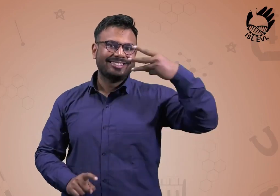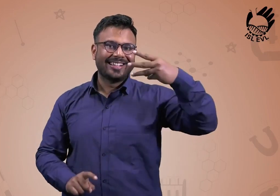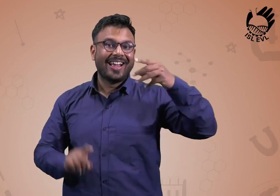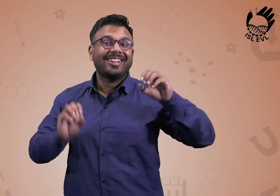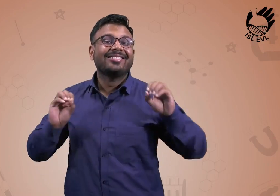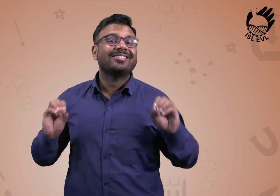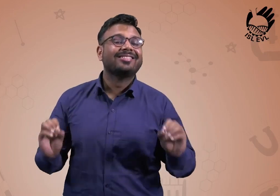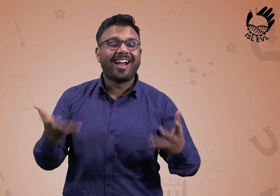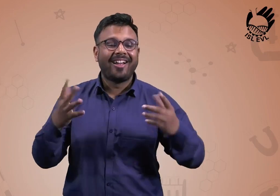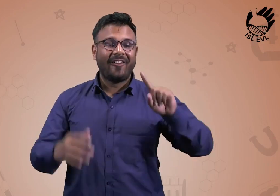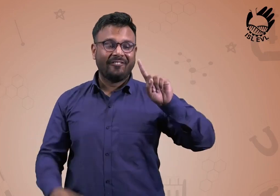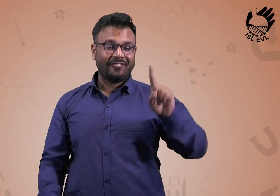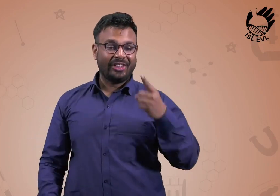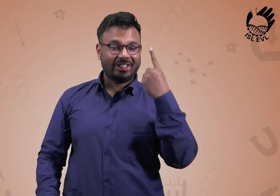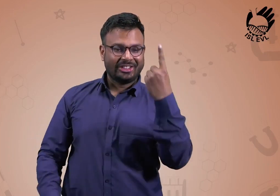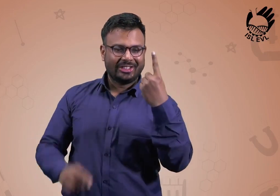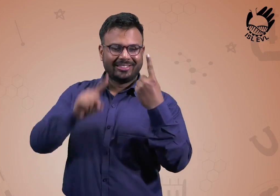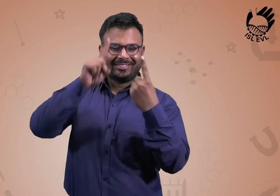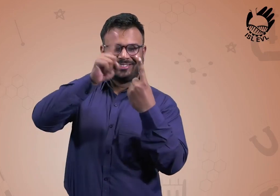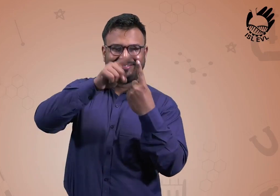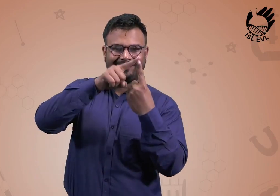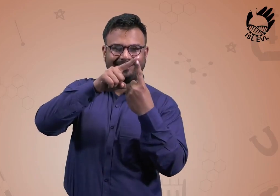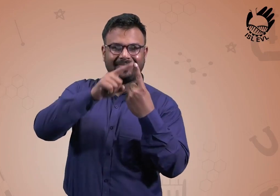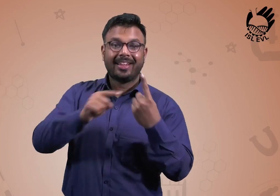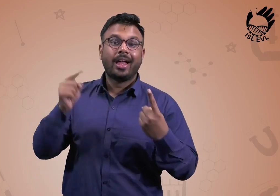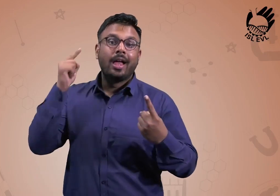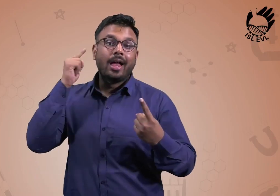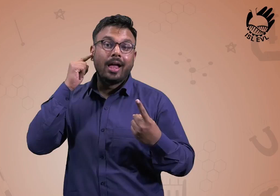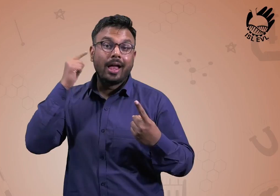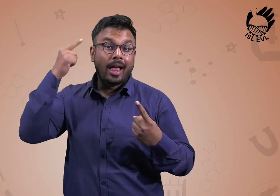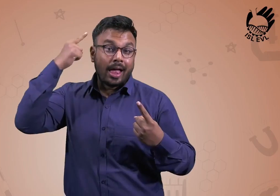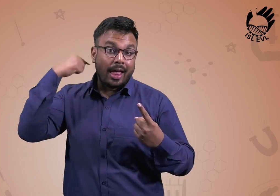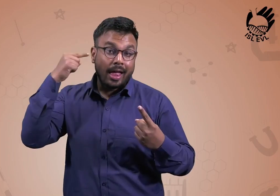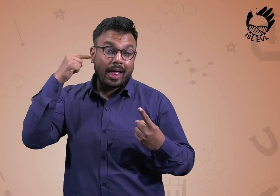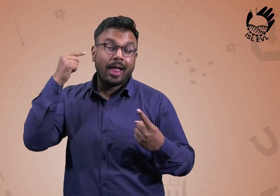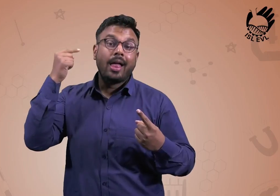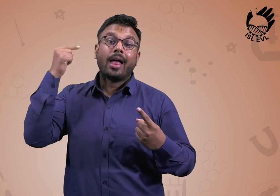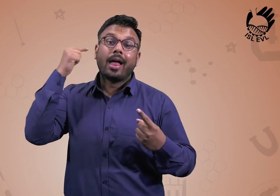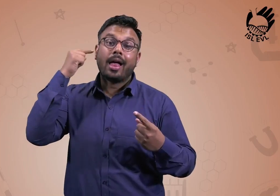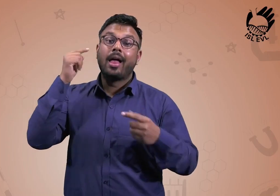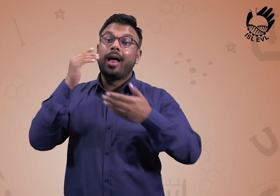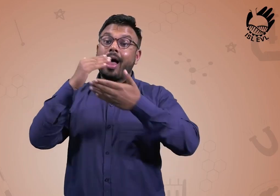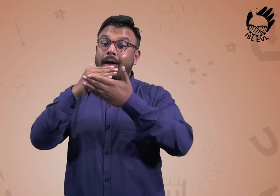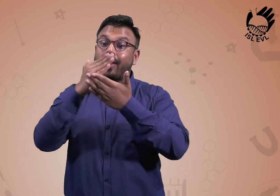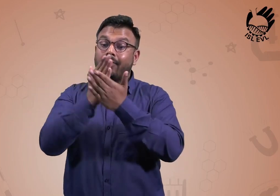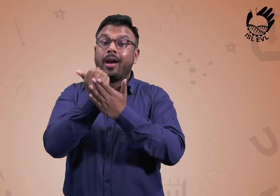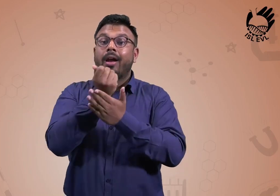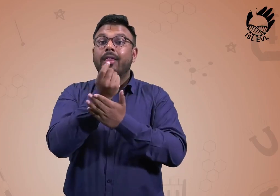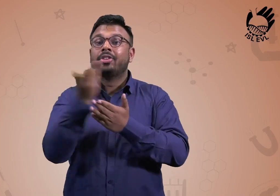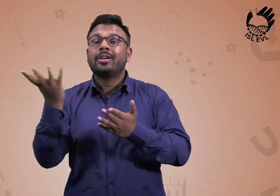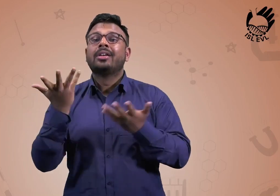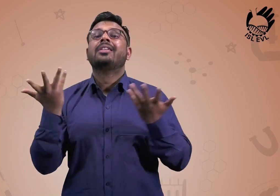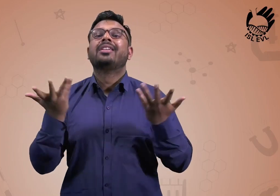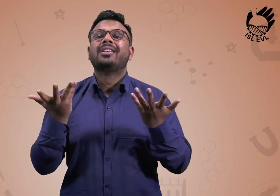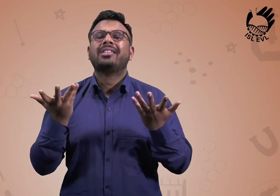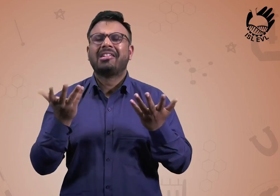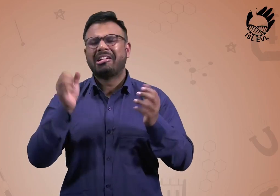Okay, I'll ask you three questions. The first question is, how many parts does the ear